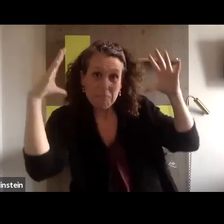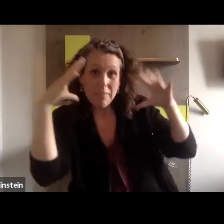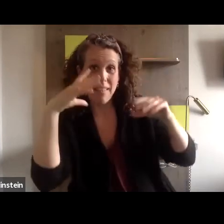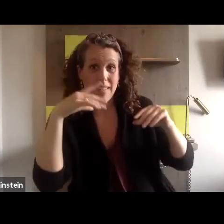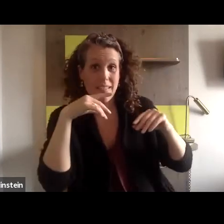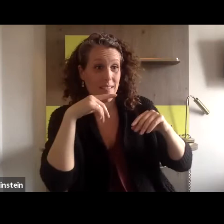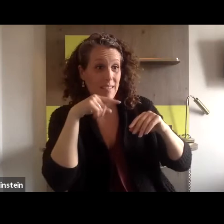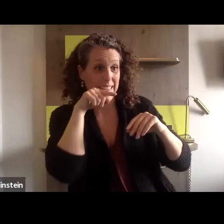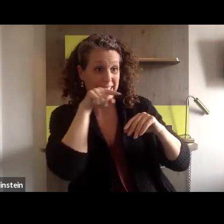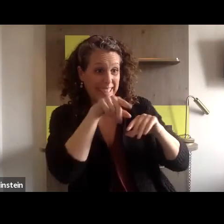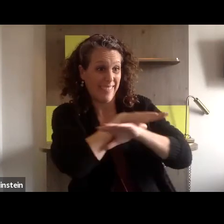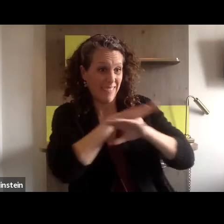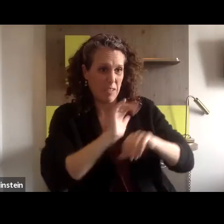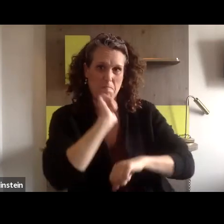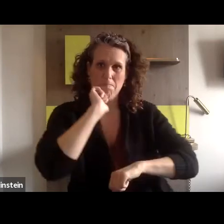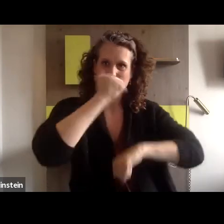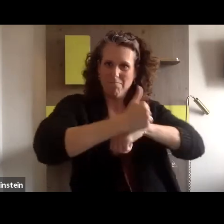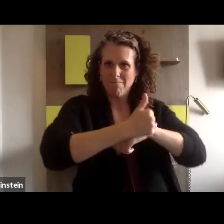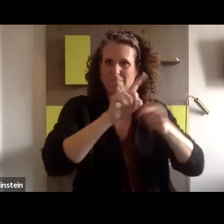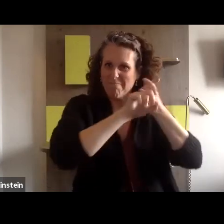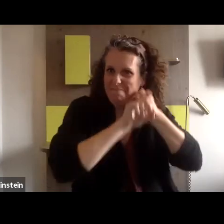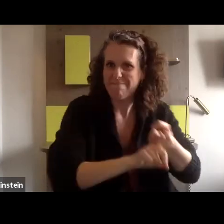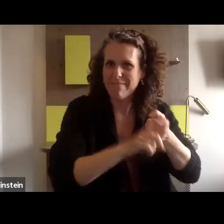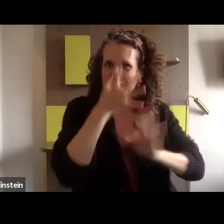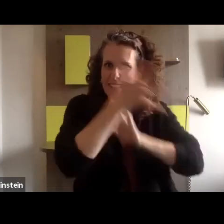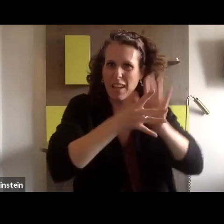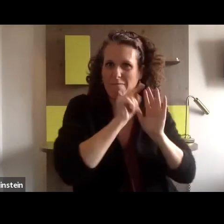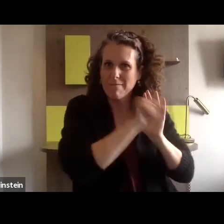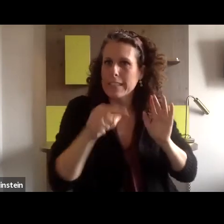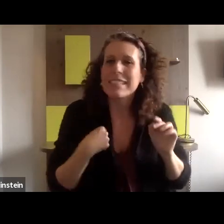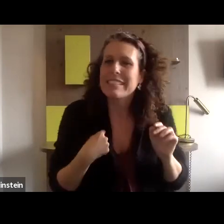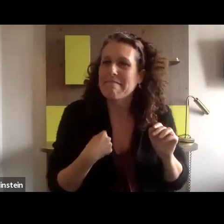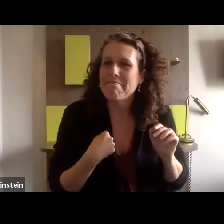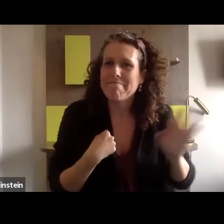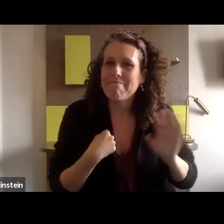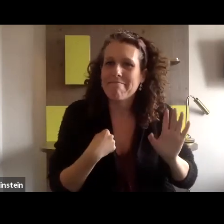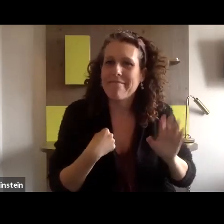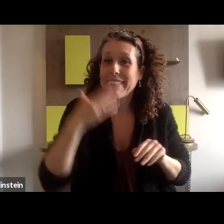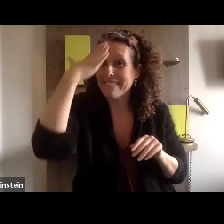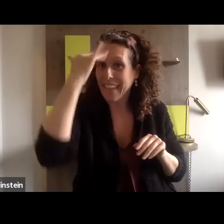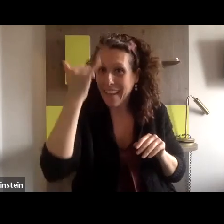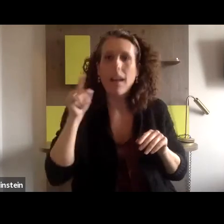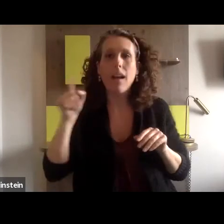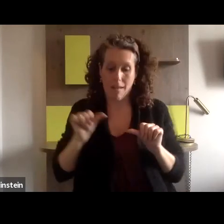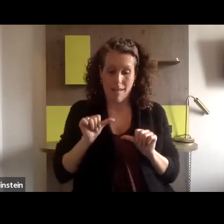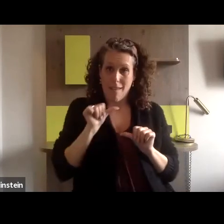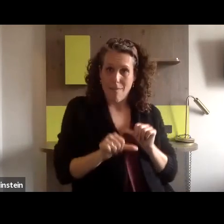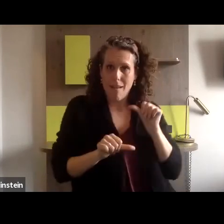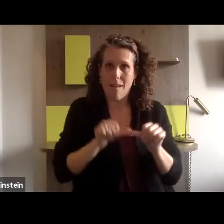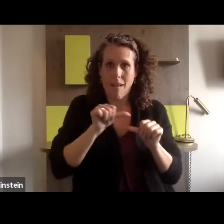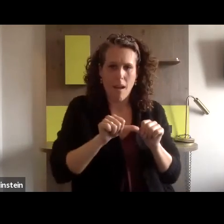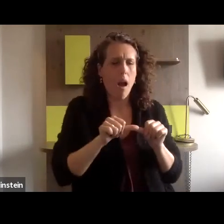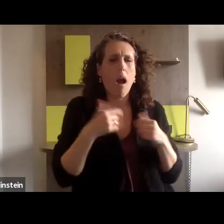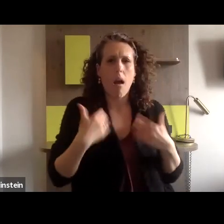fixed pool of signs that are aligned to CFR levels, because there, during this process, we got a lot of feedback from